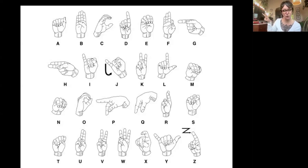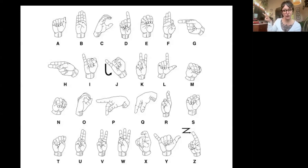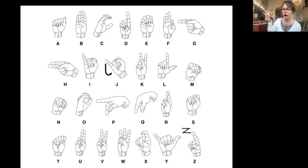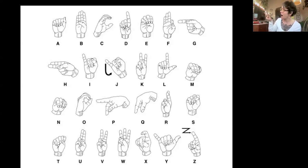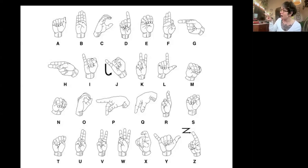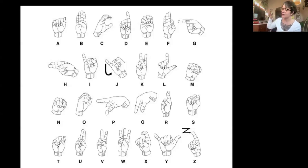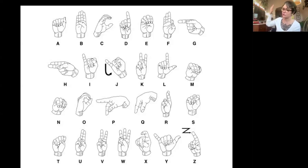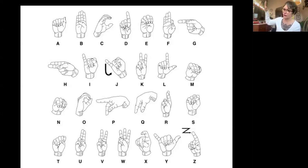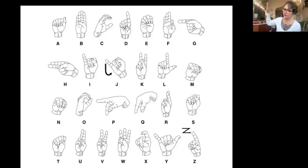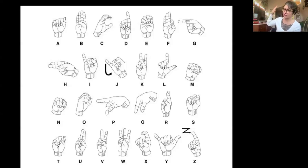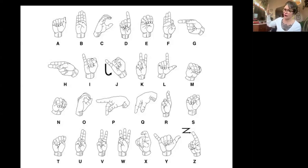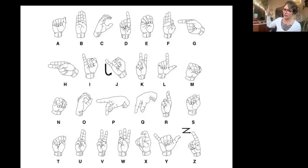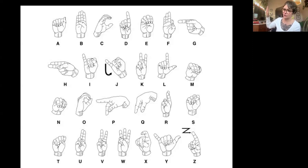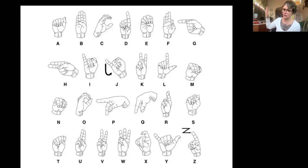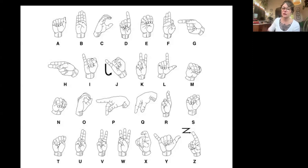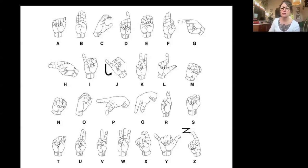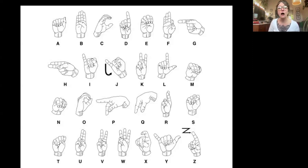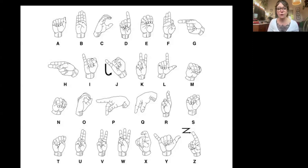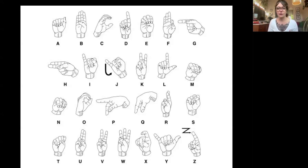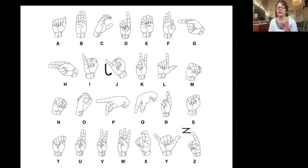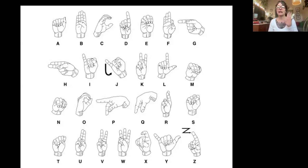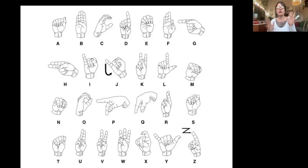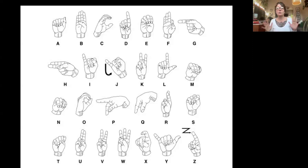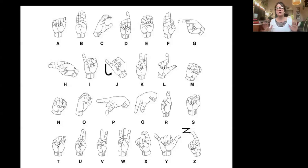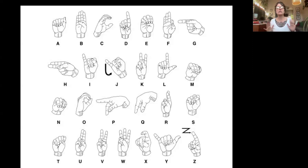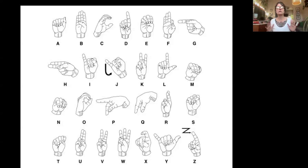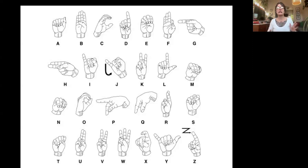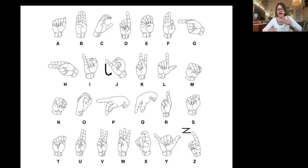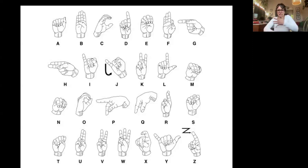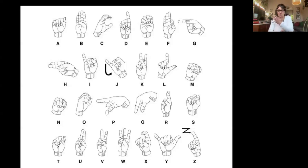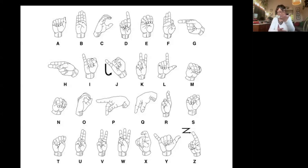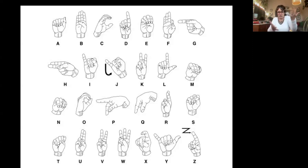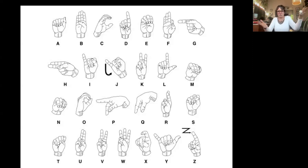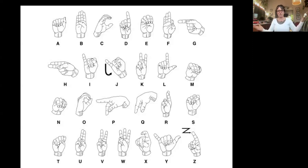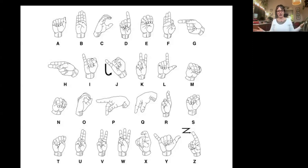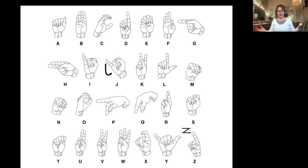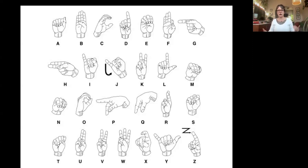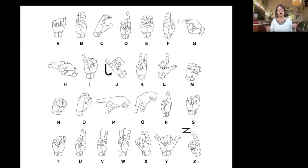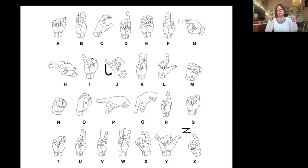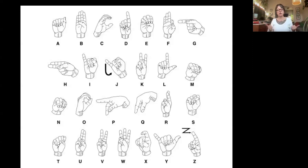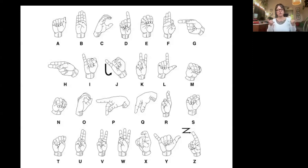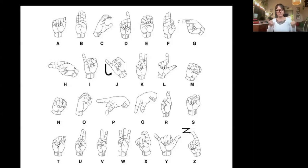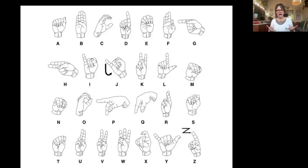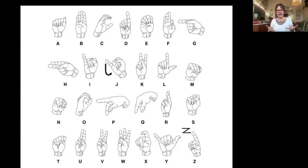board, it's right there, you know how to do it. So here is what this looks like as the big buffet.